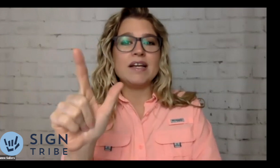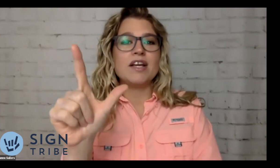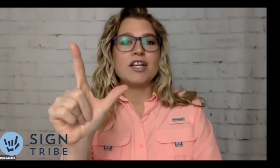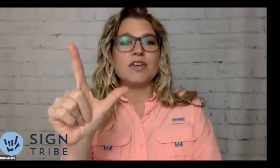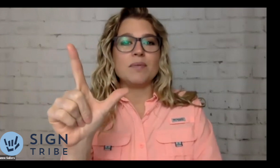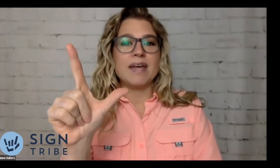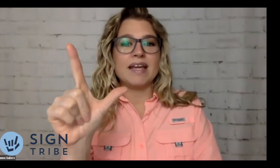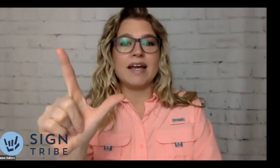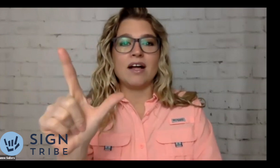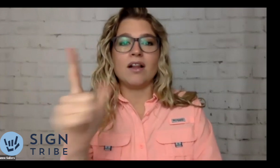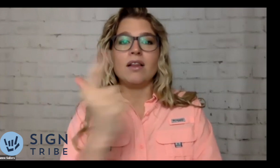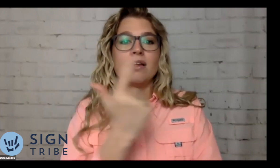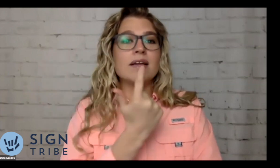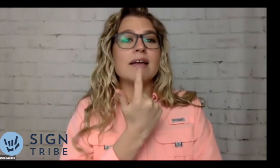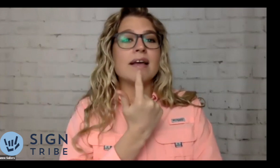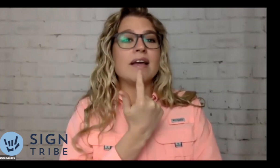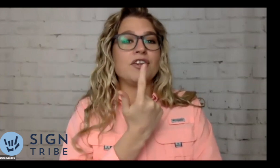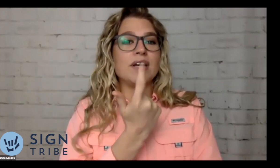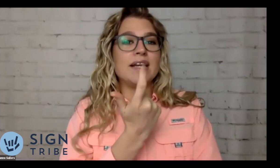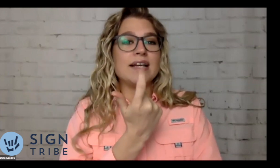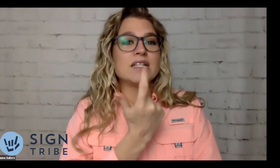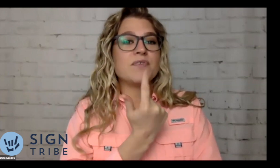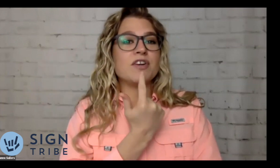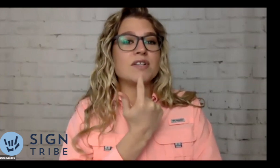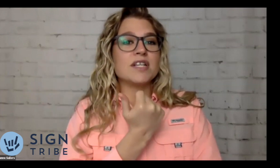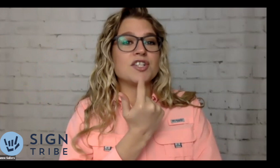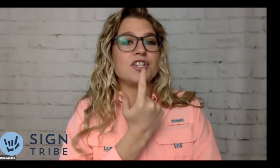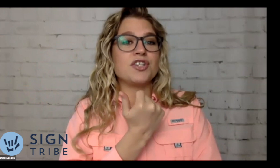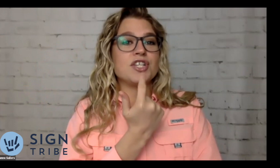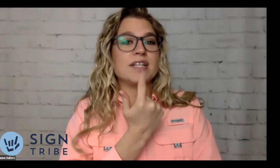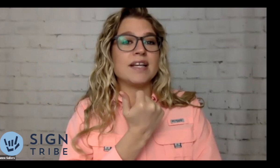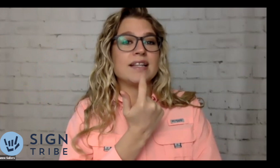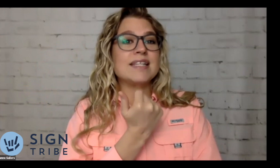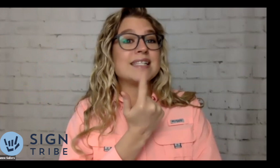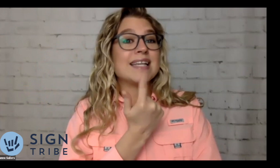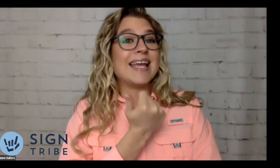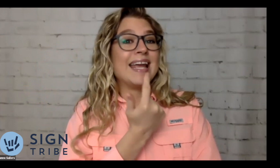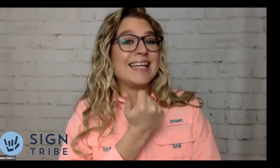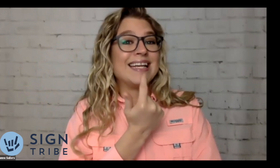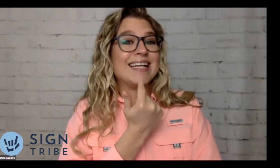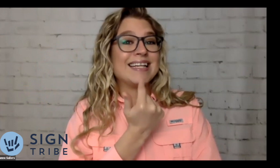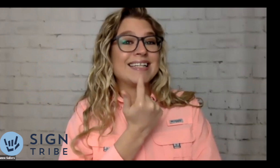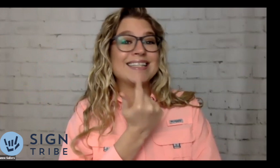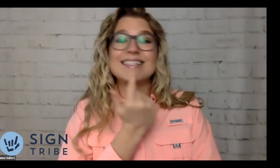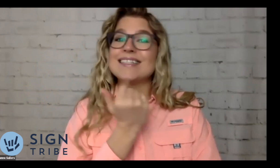you can make an L and your index finger is touching your chin like this. Candy.